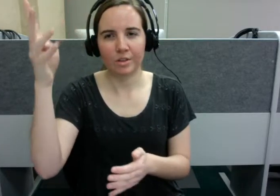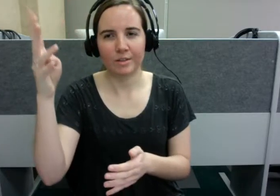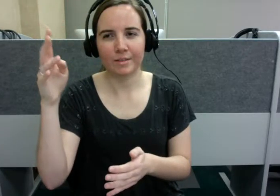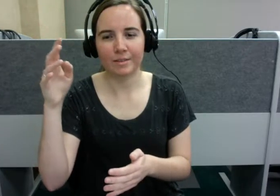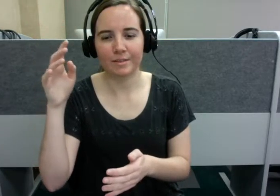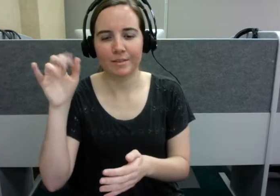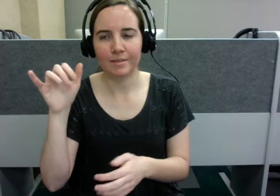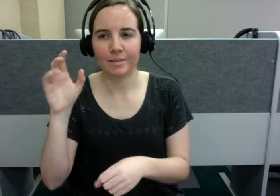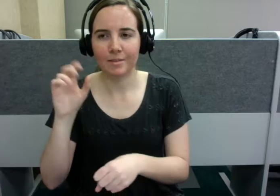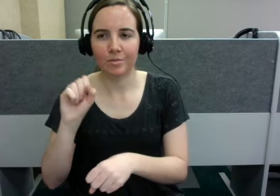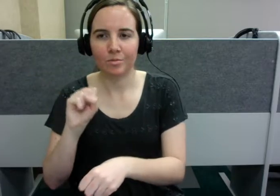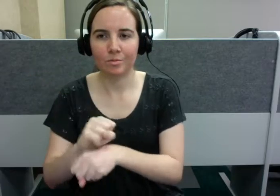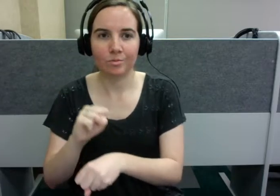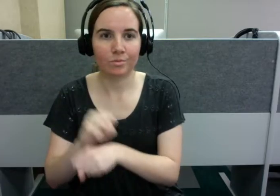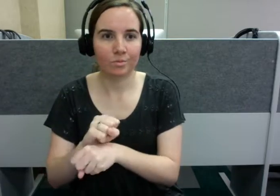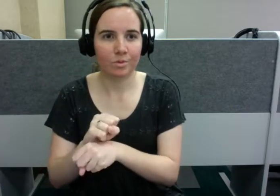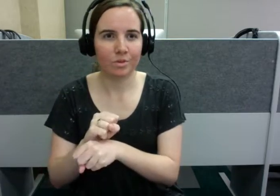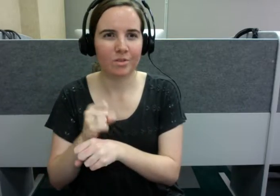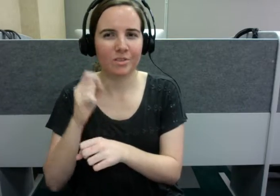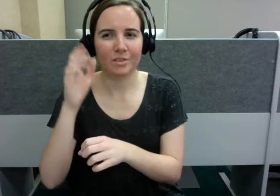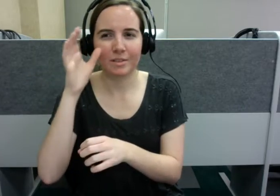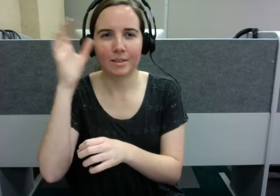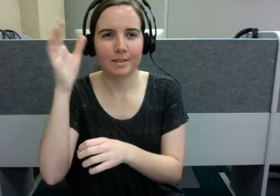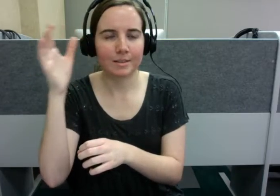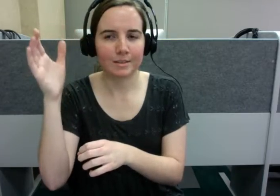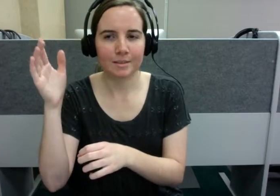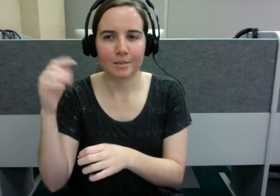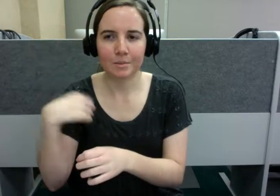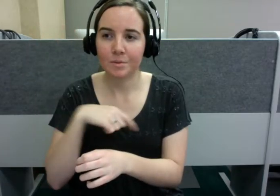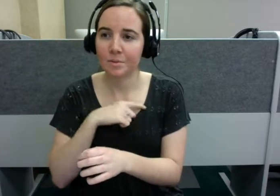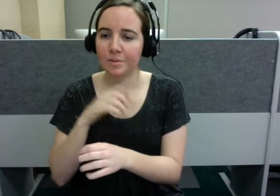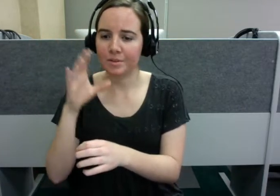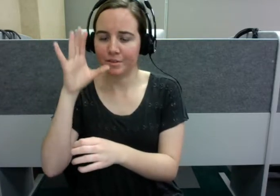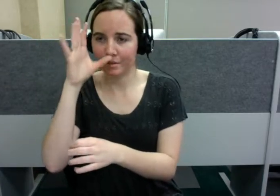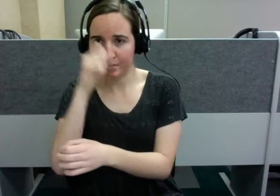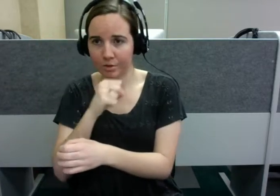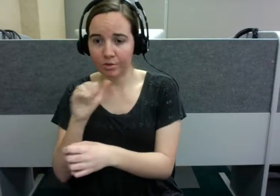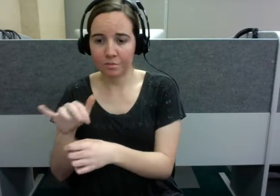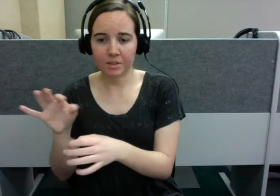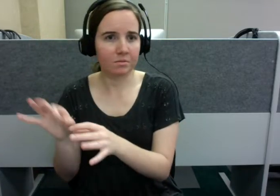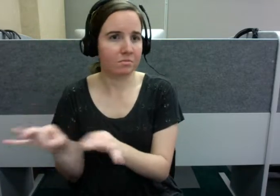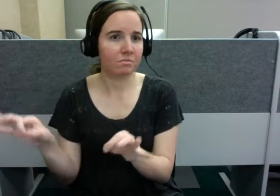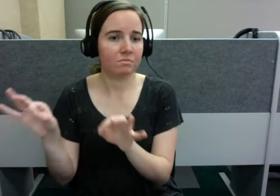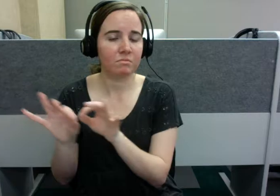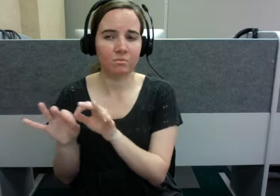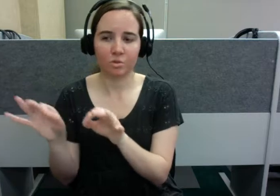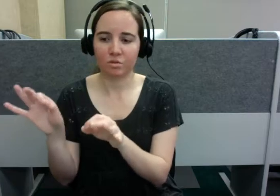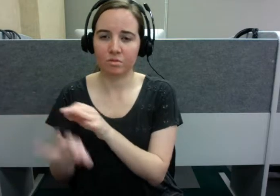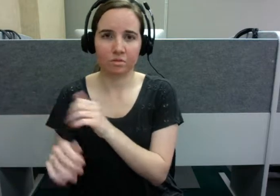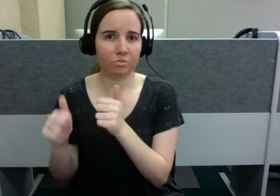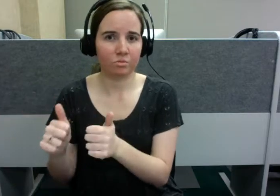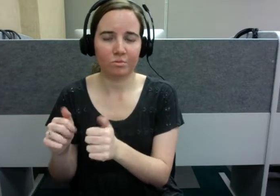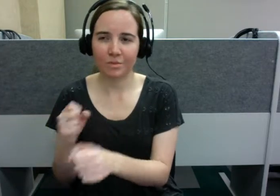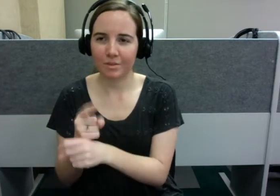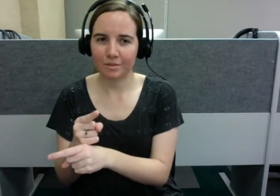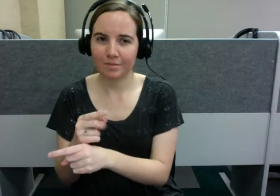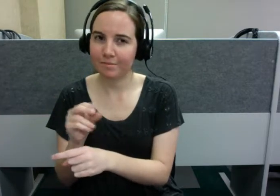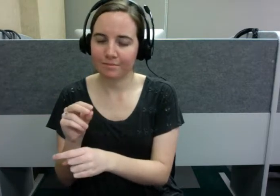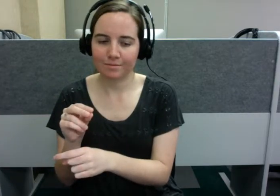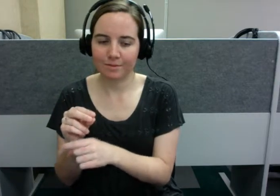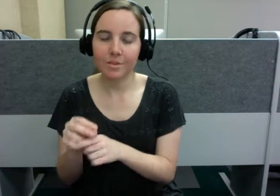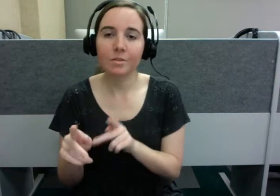are sacrosanct, and they're not. People with dirty jobs are happier than you think. As a group, they're the happiest